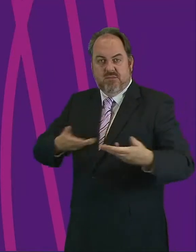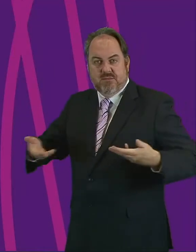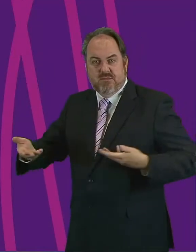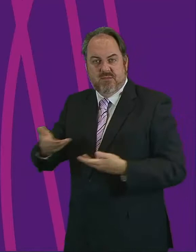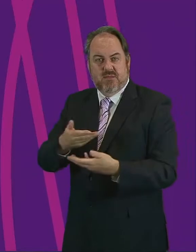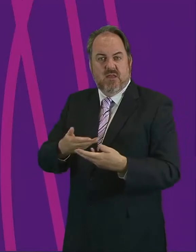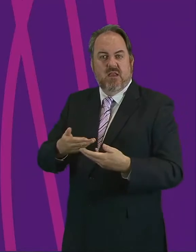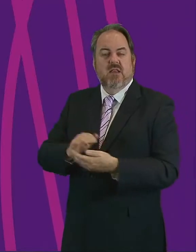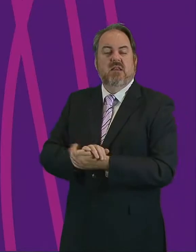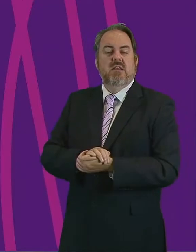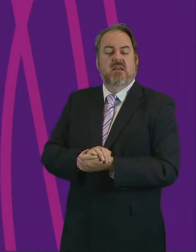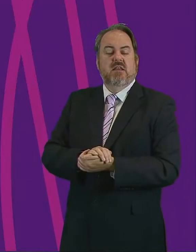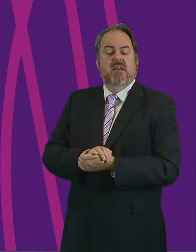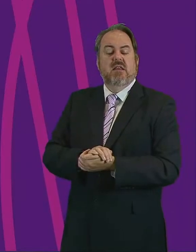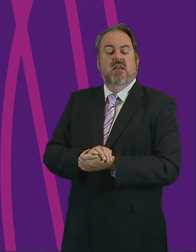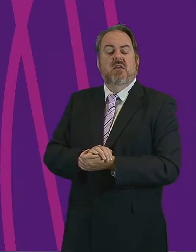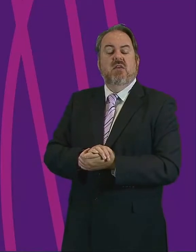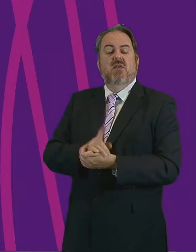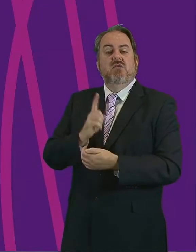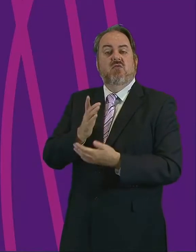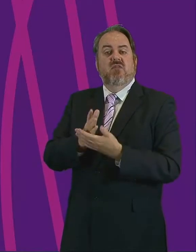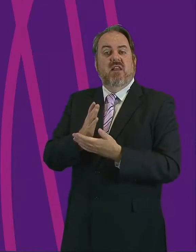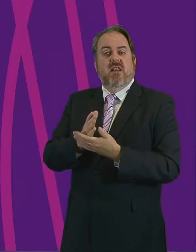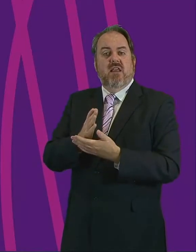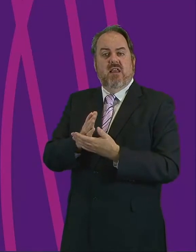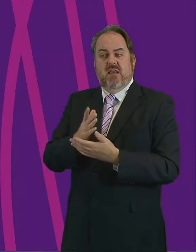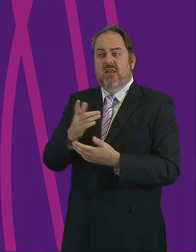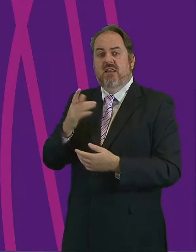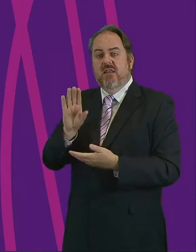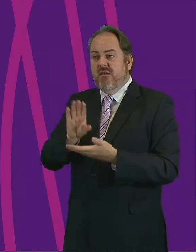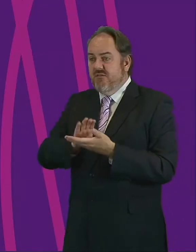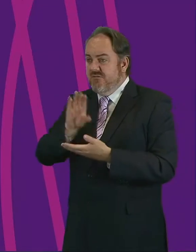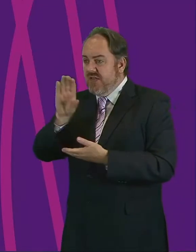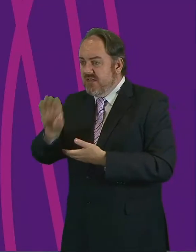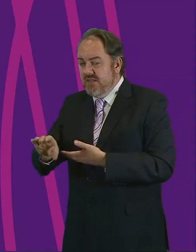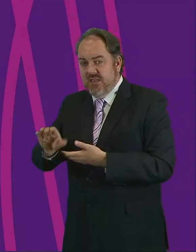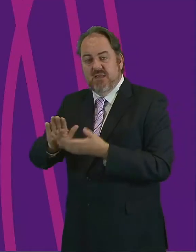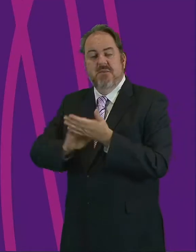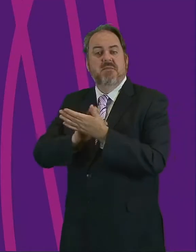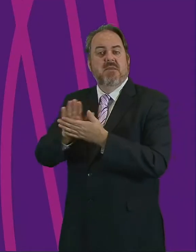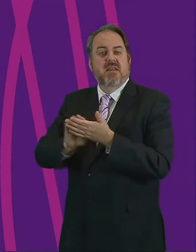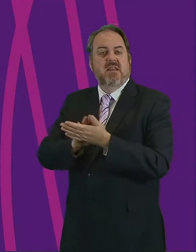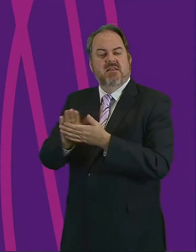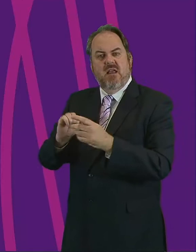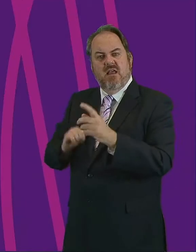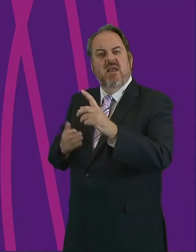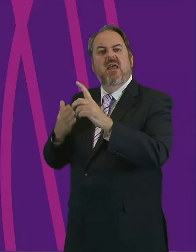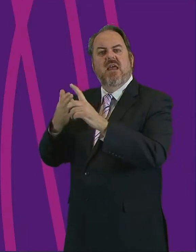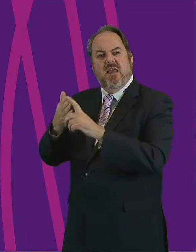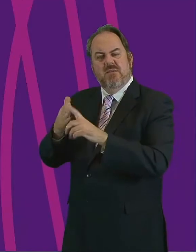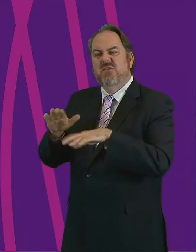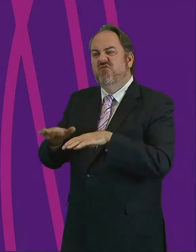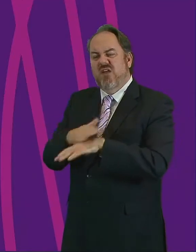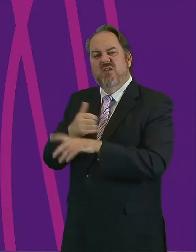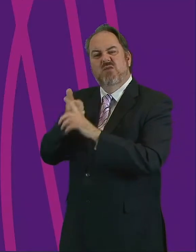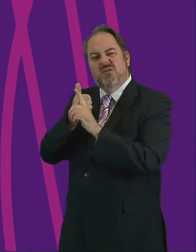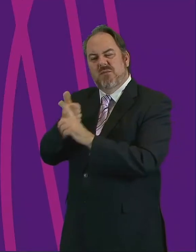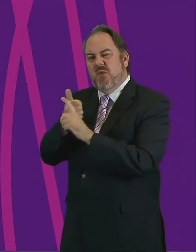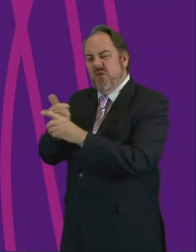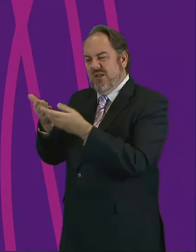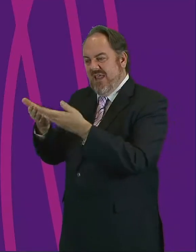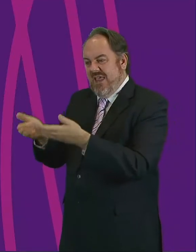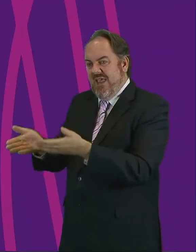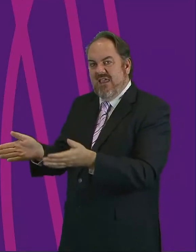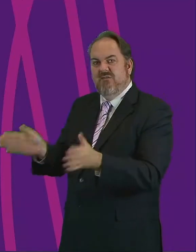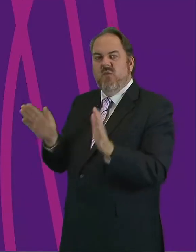in terms of going forward, we will make sure that funding that we put in place tries to catch everybody. He'll know that in terms of the